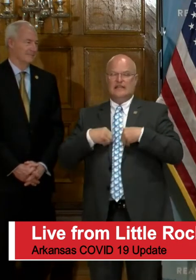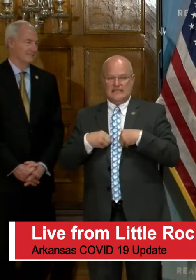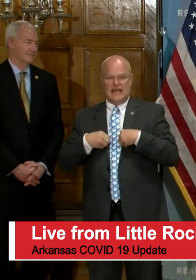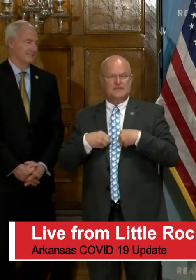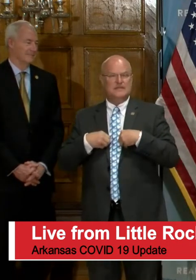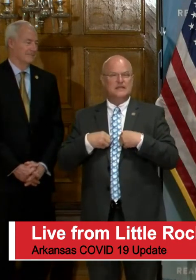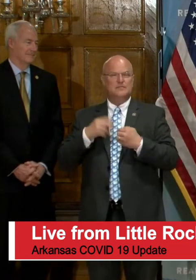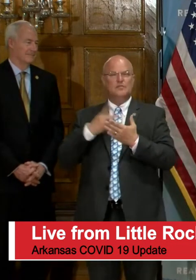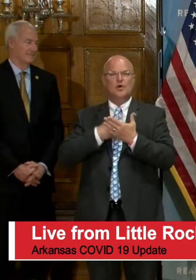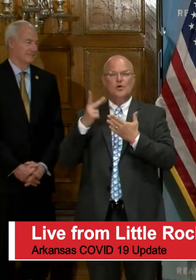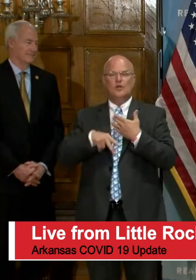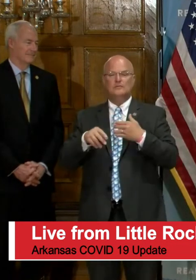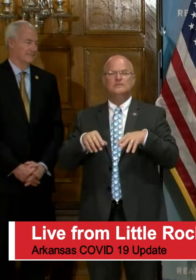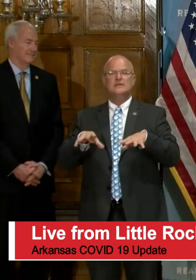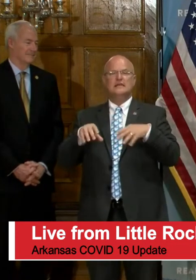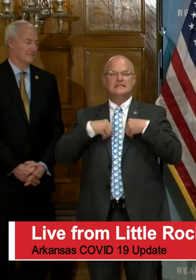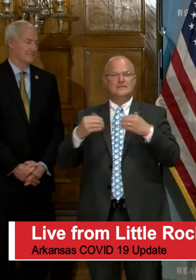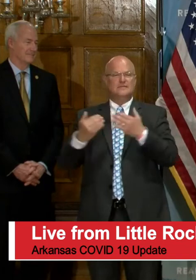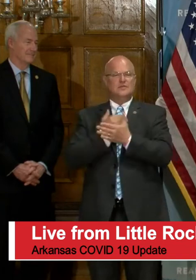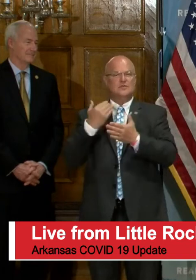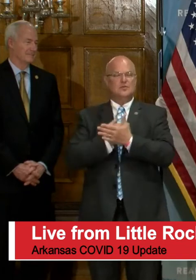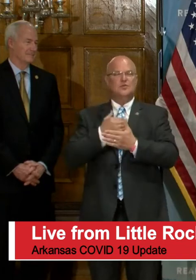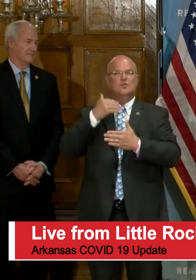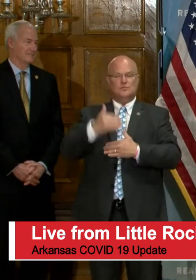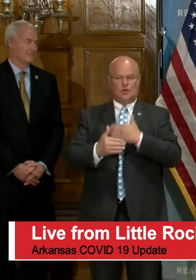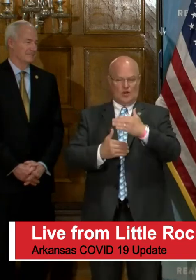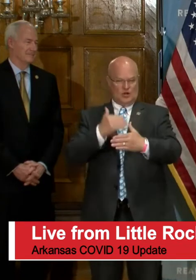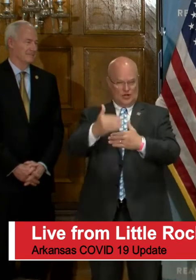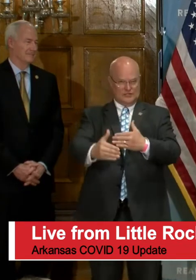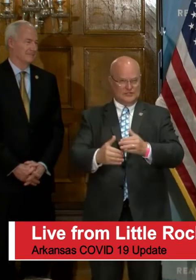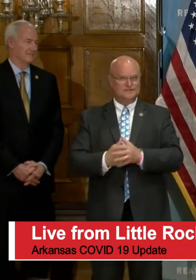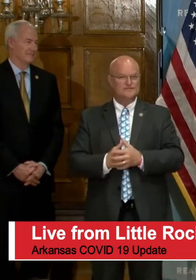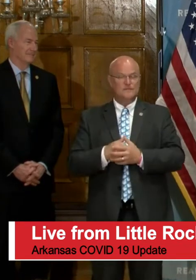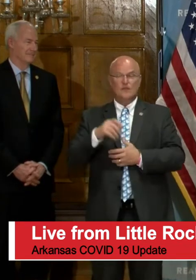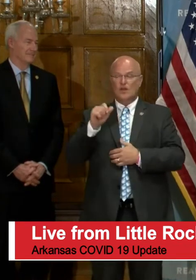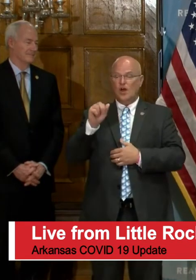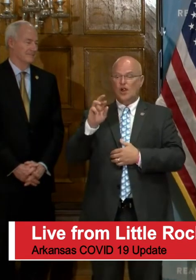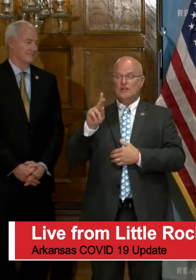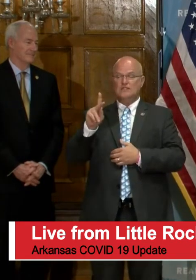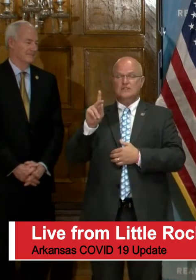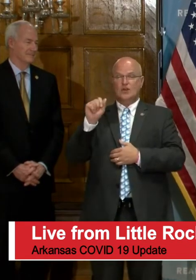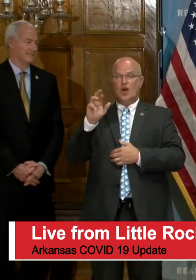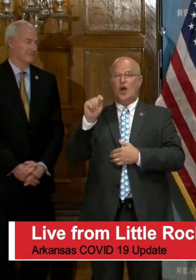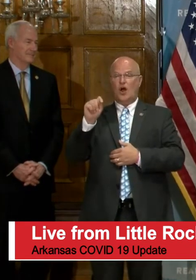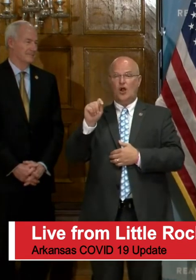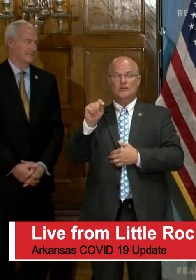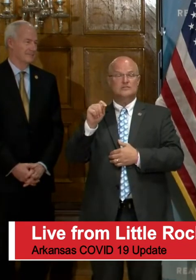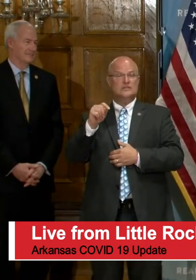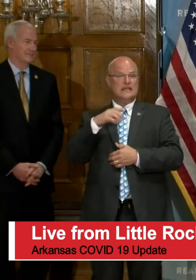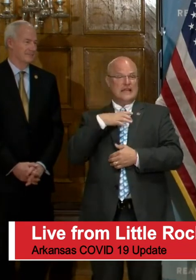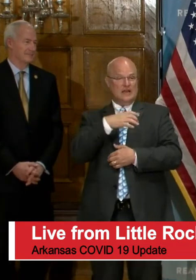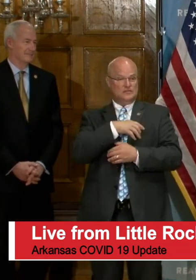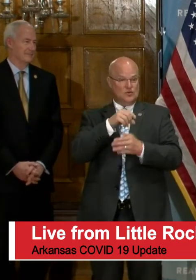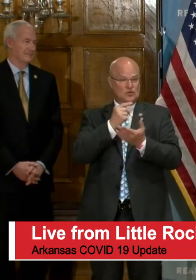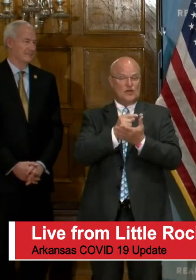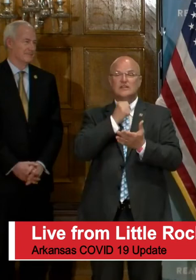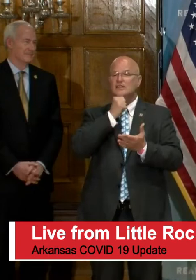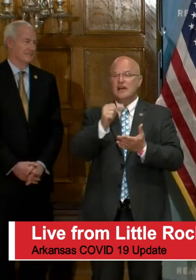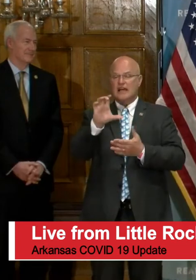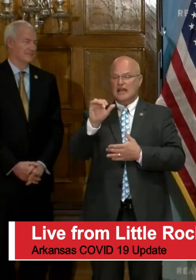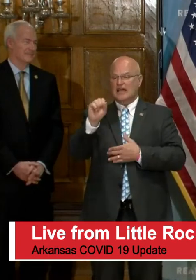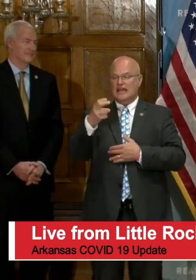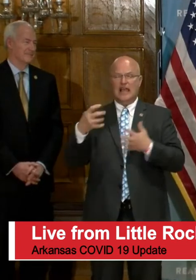address the new protocols. So unlike most Arkansas Arts Council grants, those grants do not require a